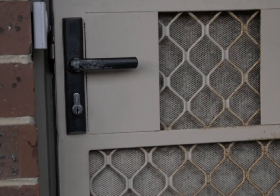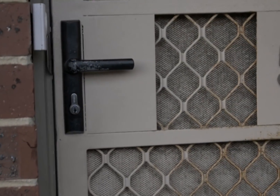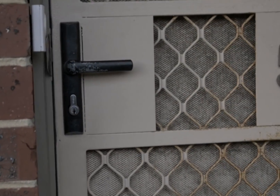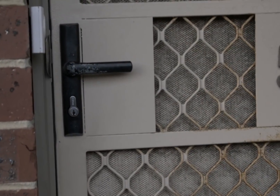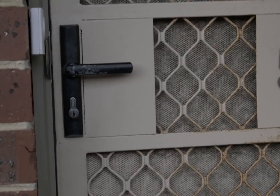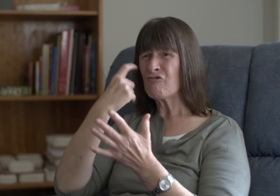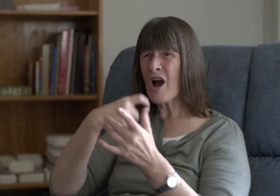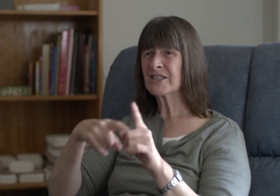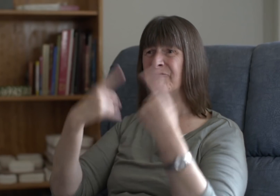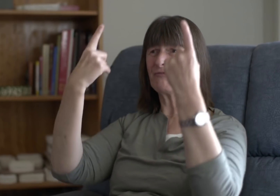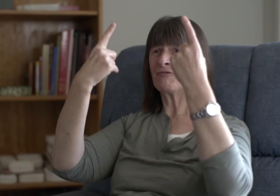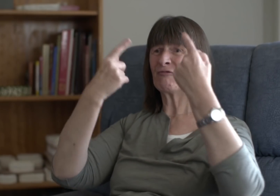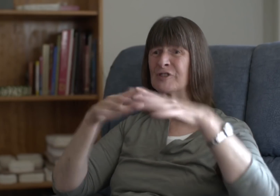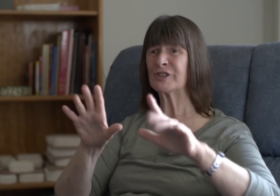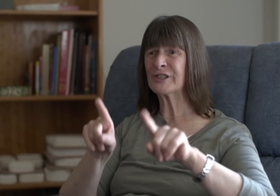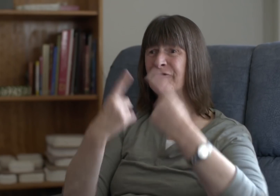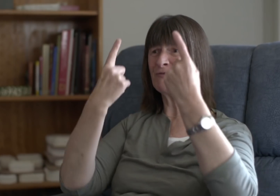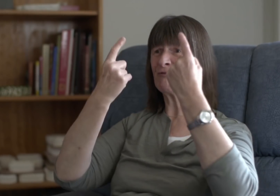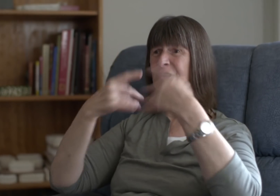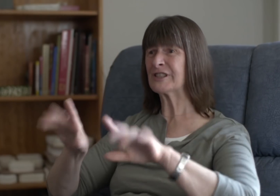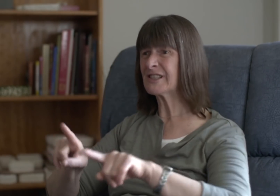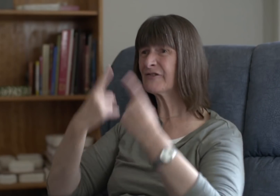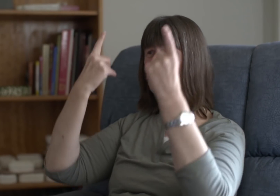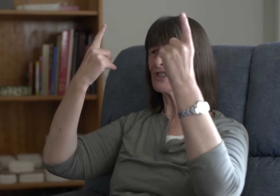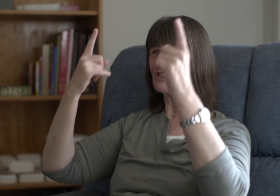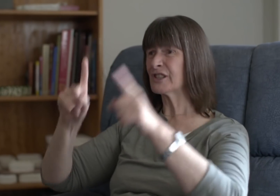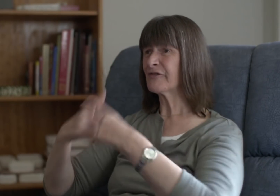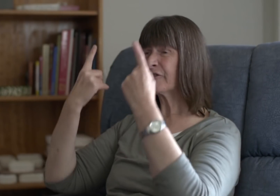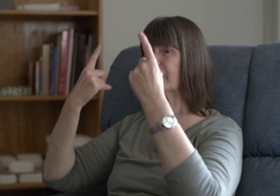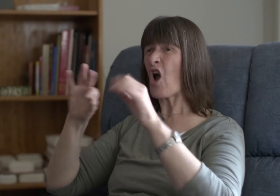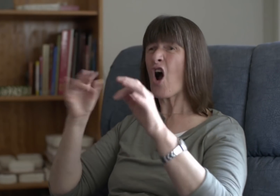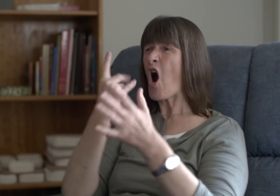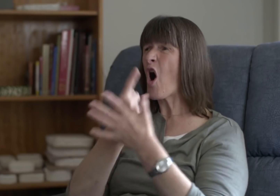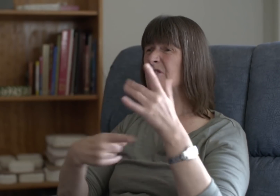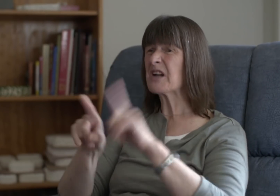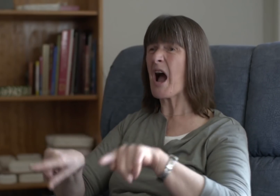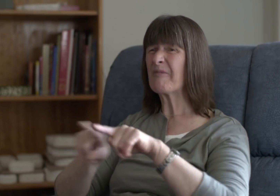thing. I prefer getting out there and doing different challenges.